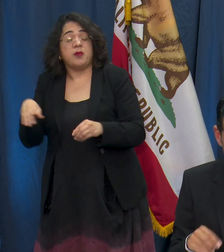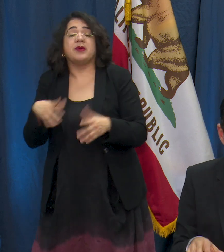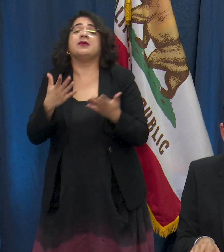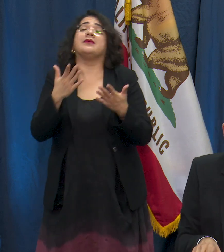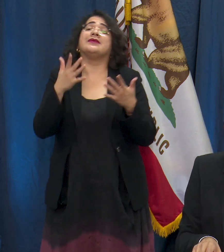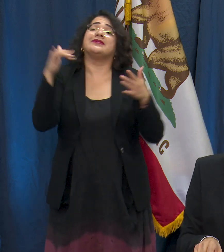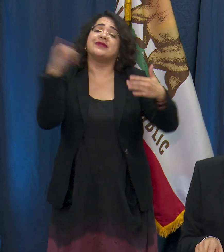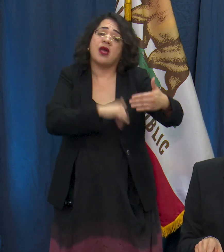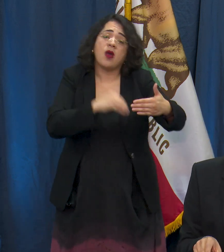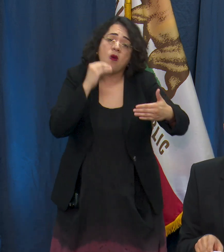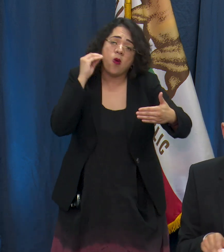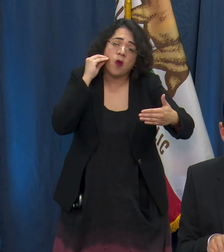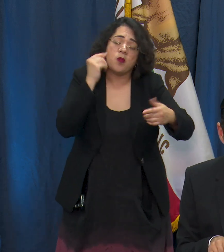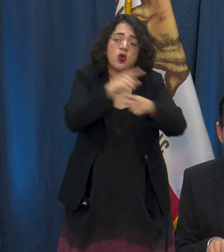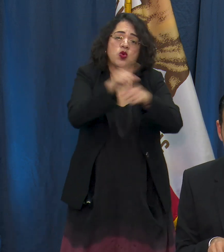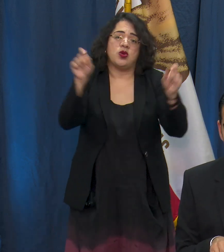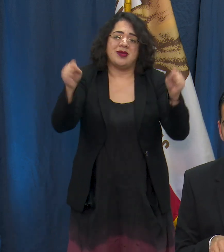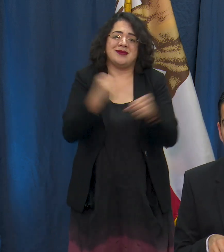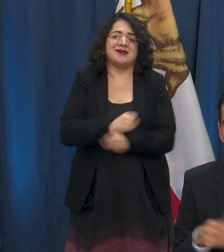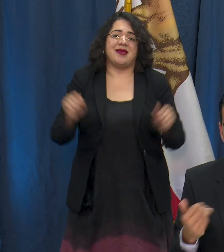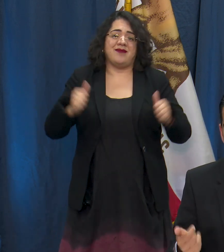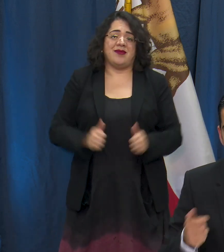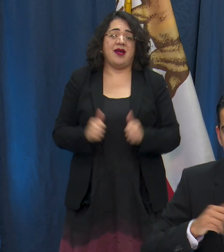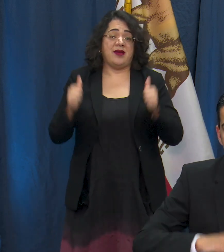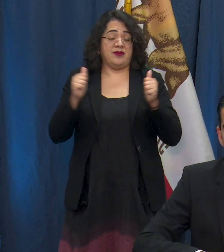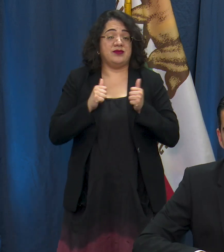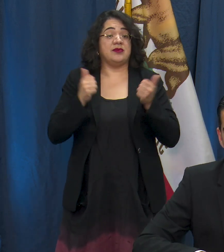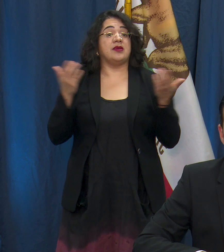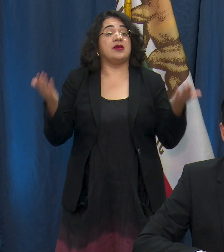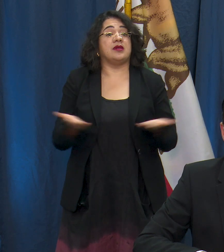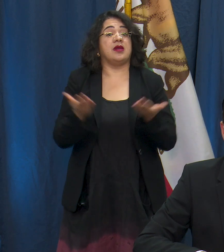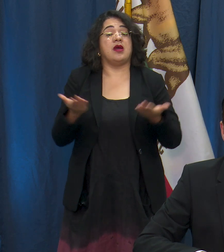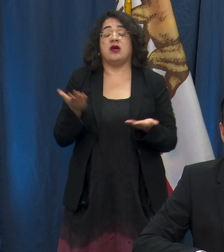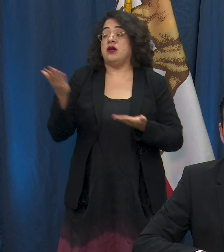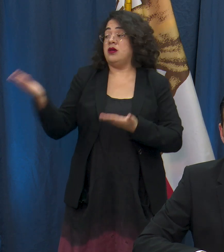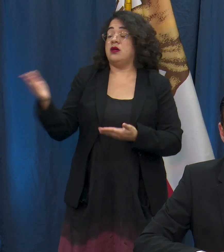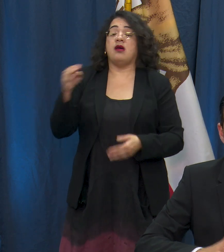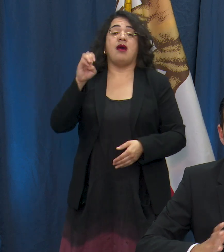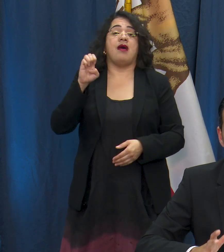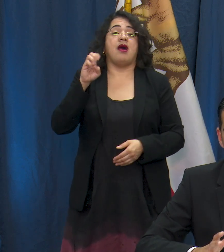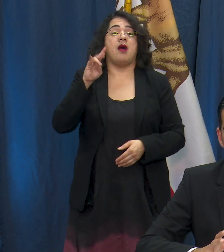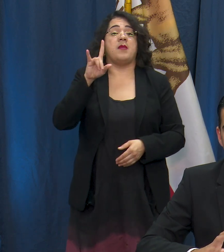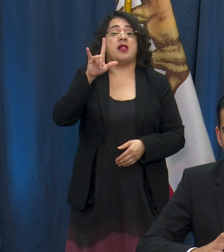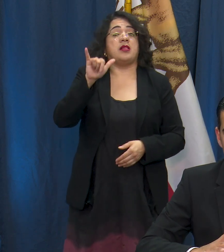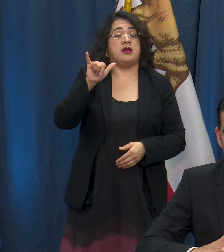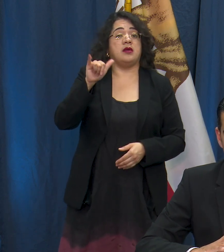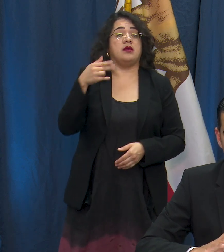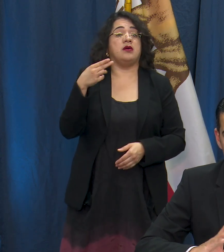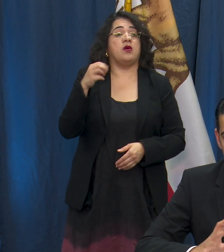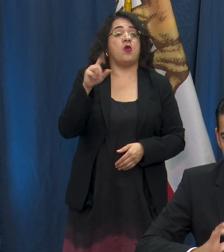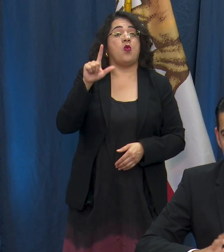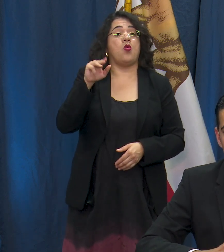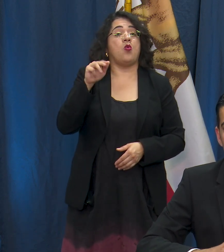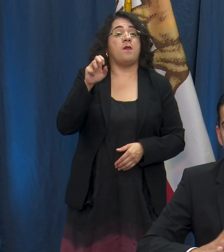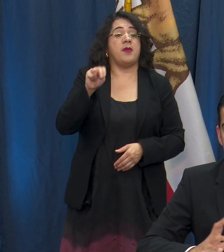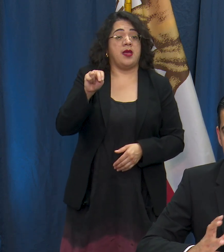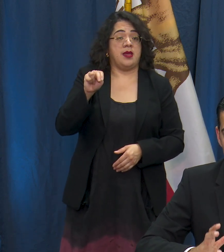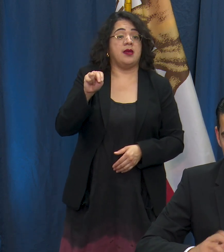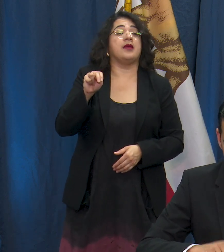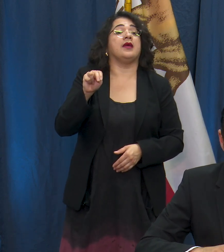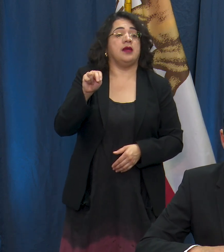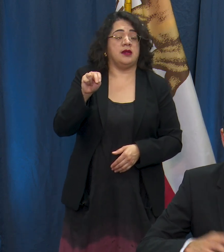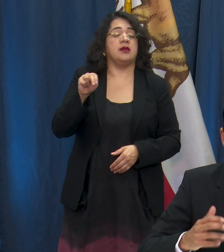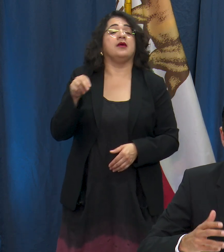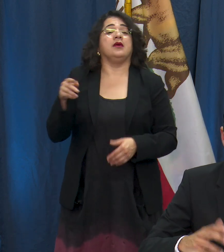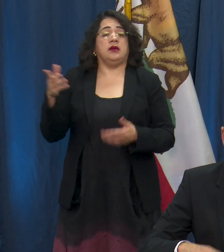Before I transition over to Emily Holman, who is with our health department, and she really oversees a lot of our disease prevention